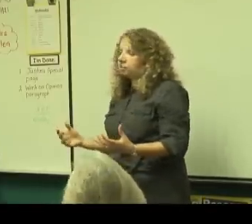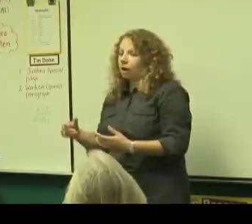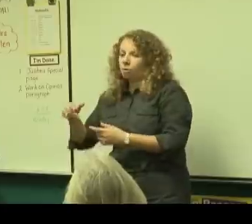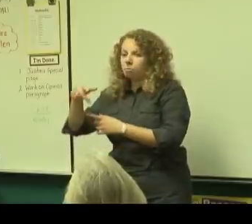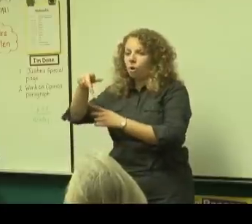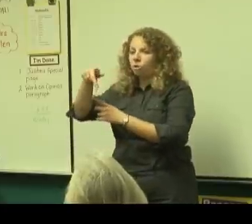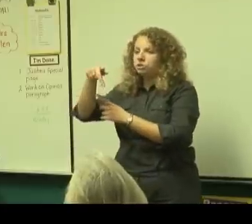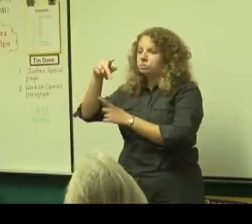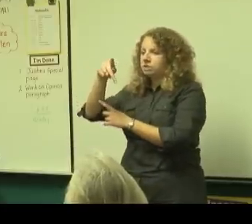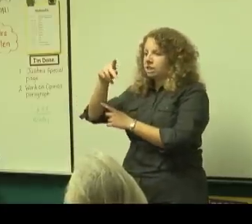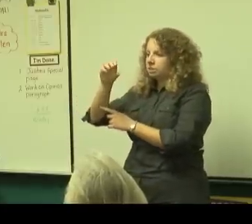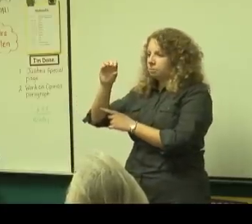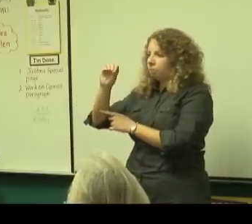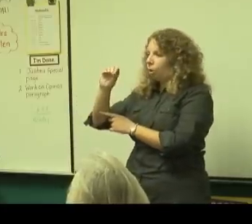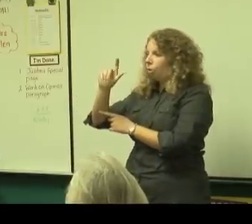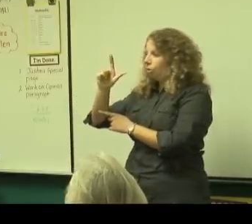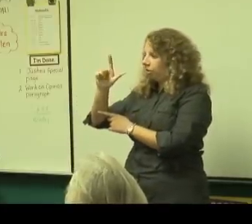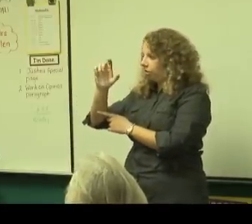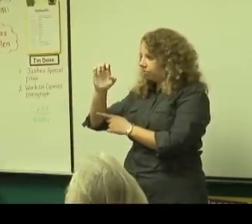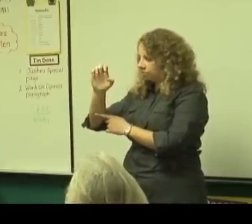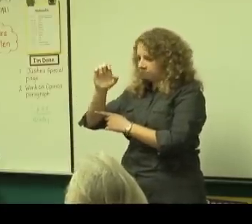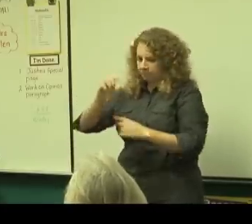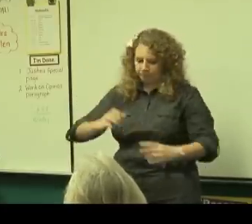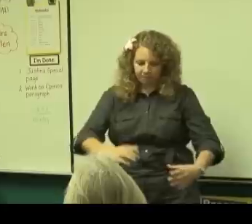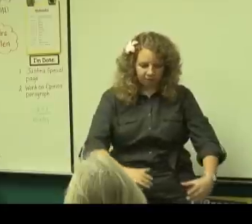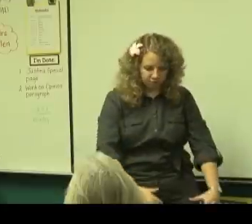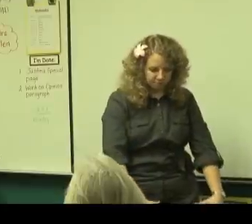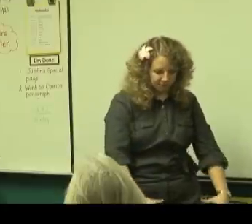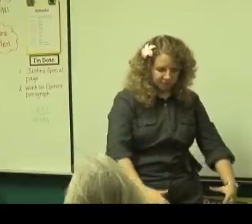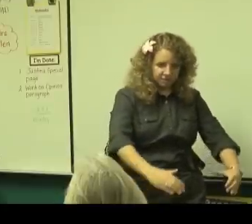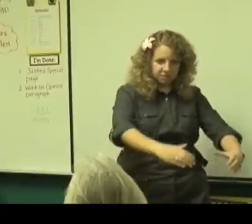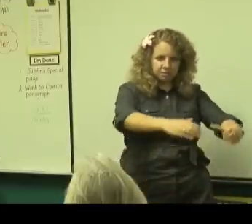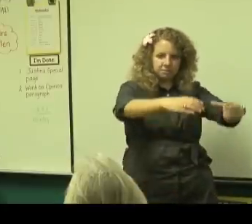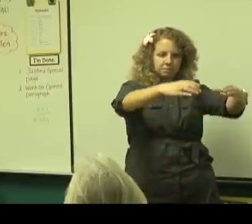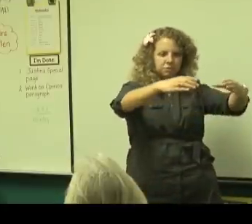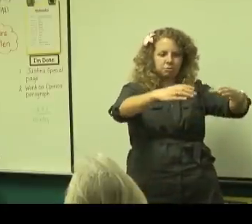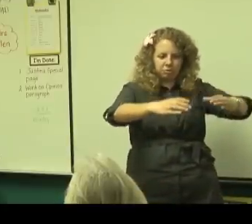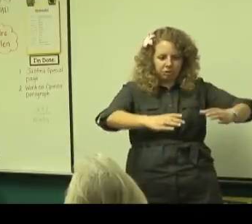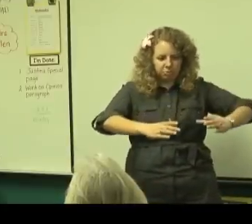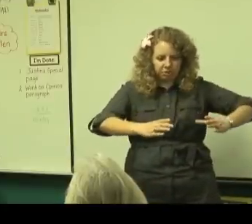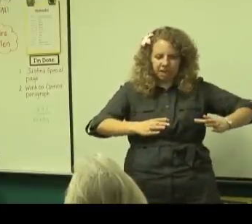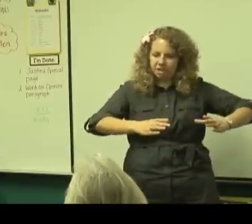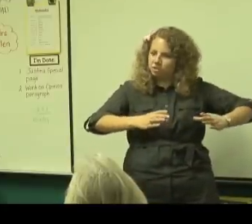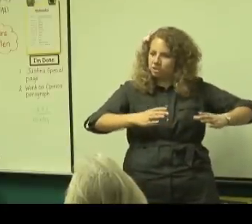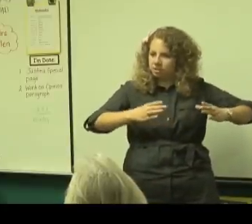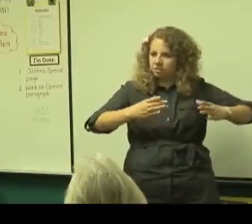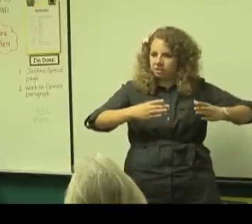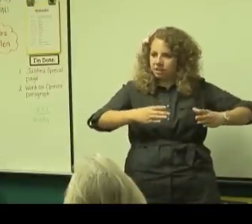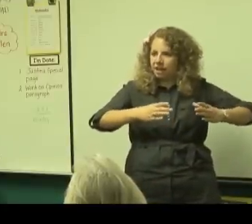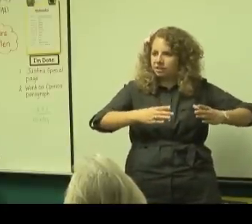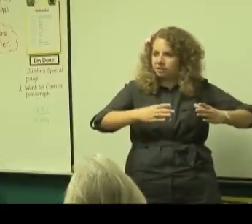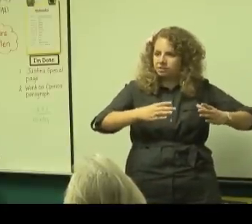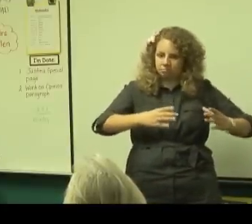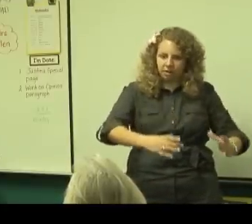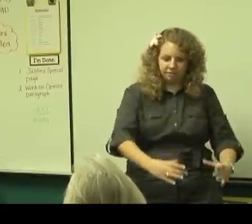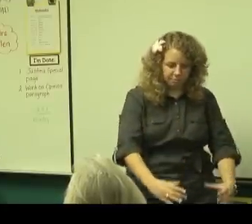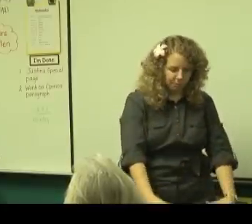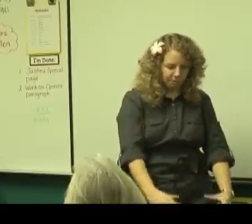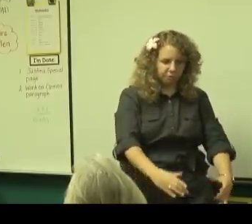about a pole, so you would say the pole goes up like this. So you would kind of do the size of the pole going